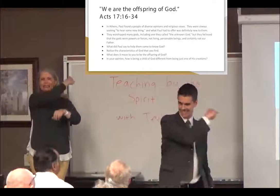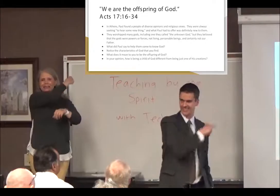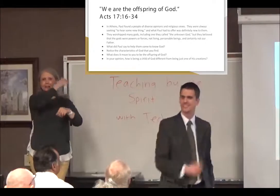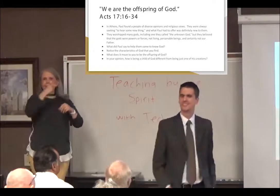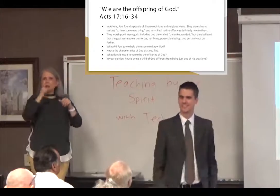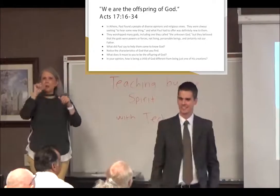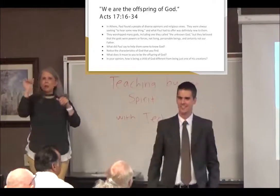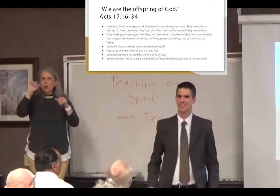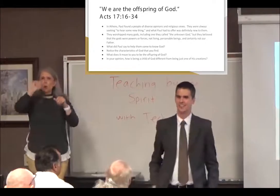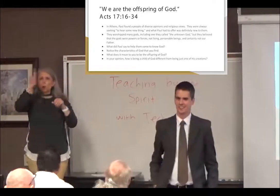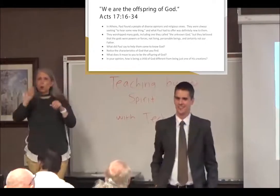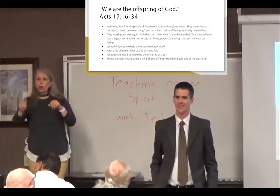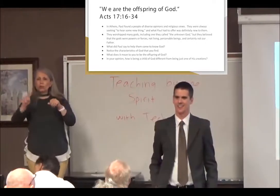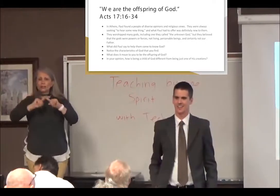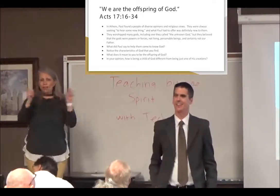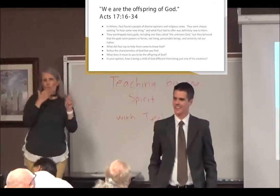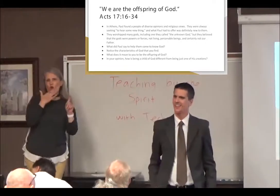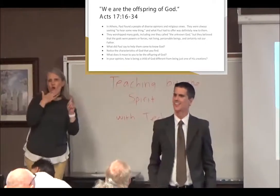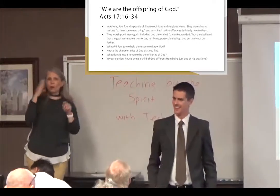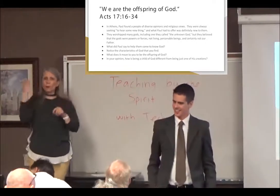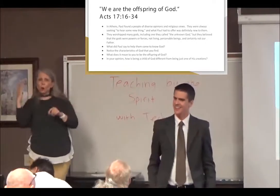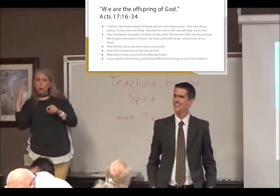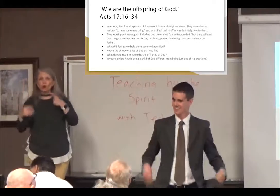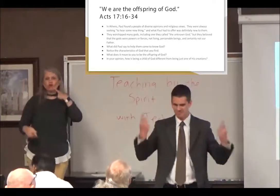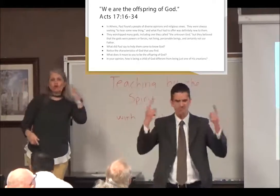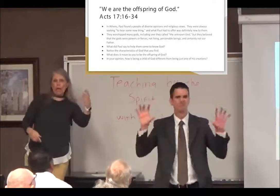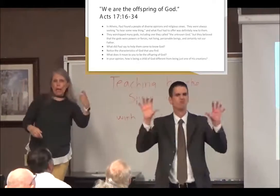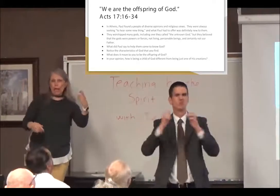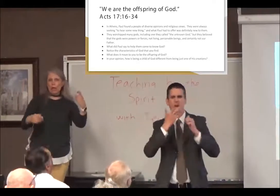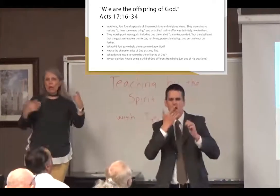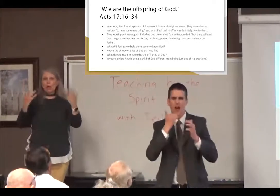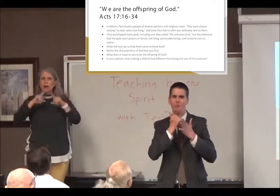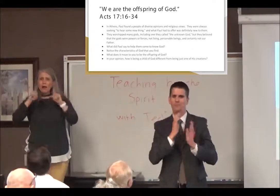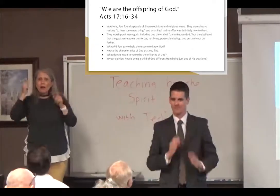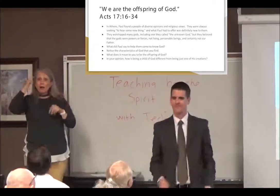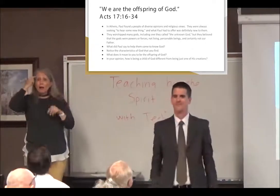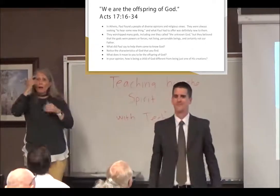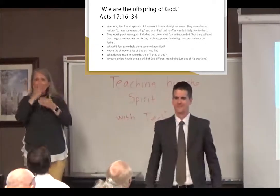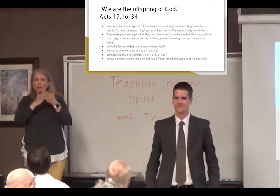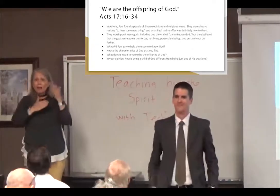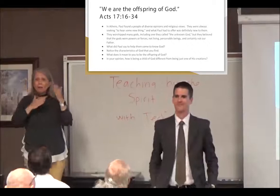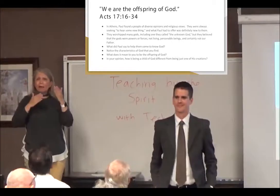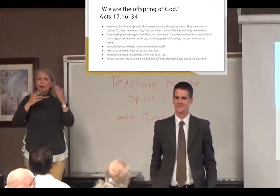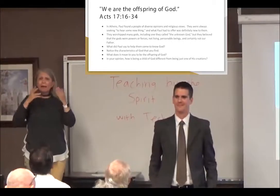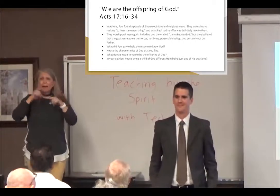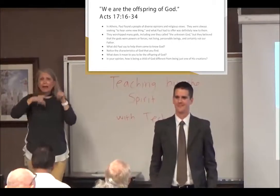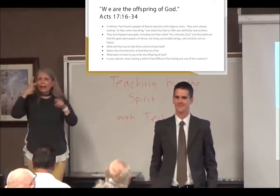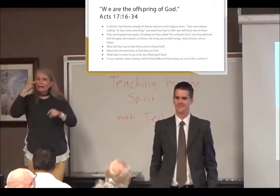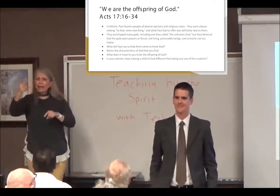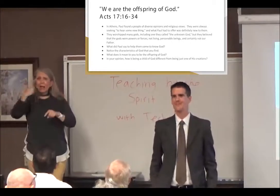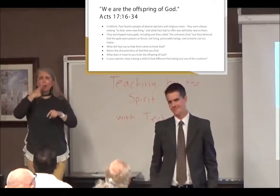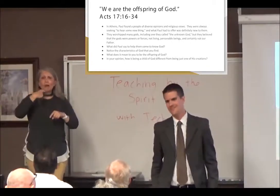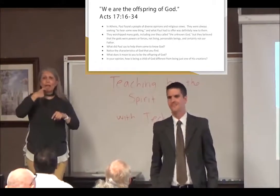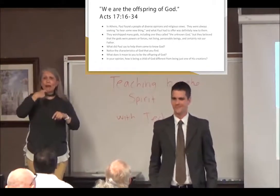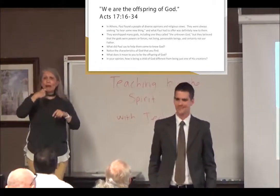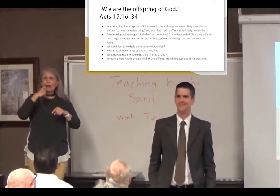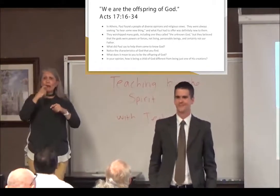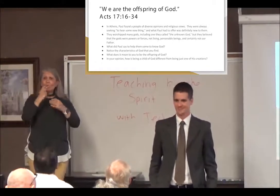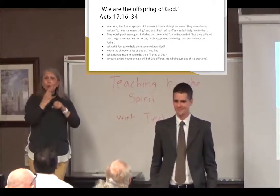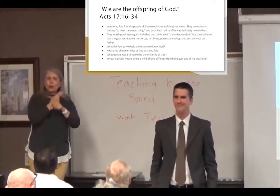see. Also, questions of different color, add colors. Yeah, colors help a lot. And, you know, there's